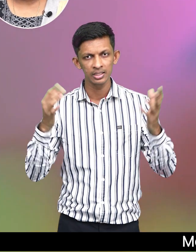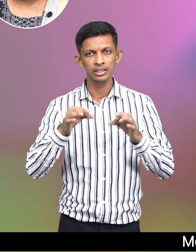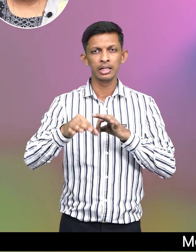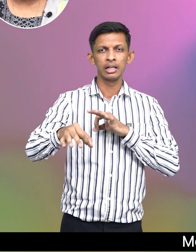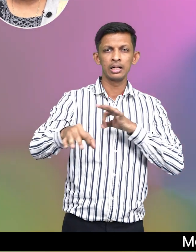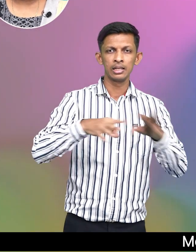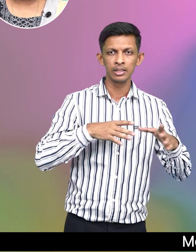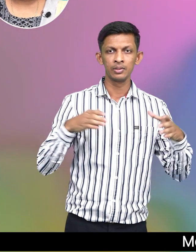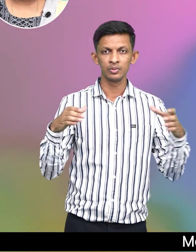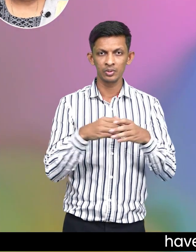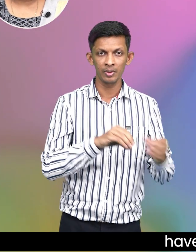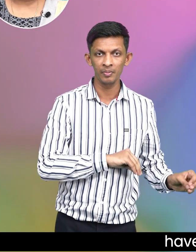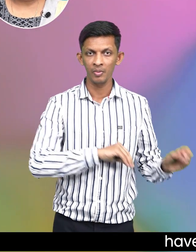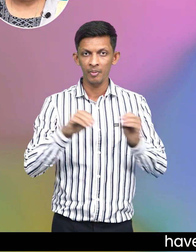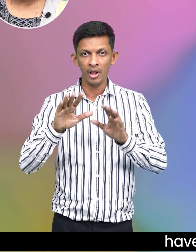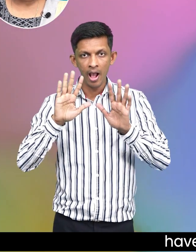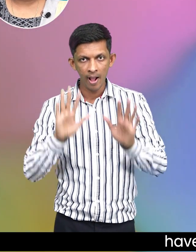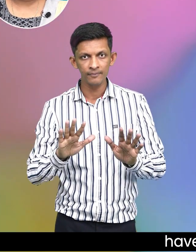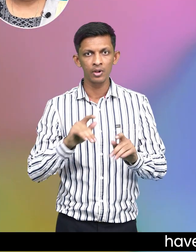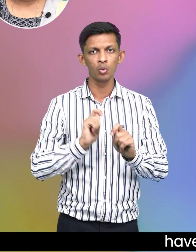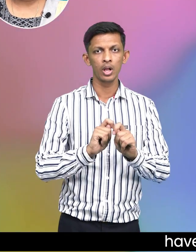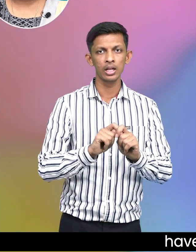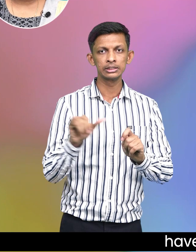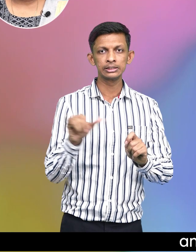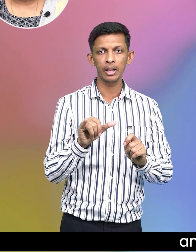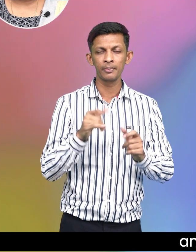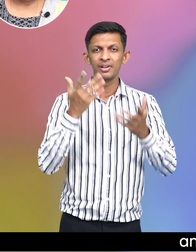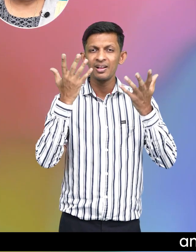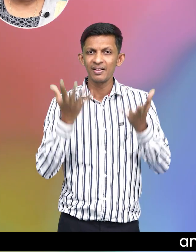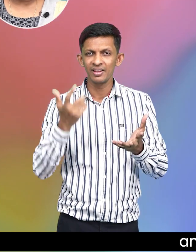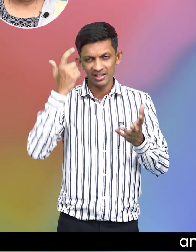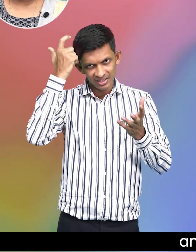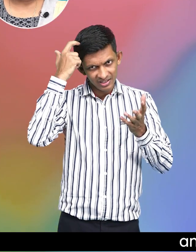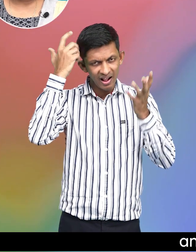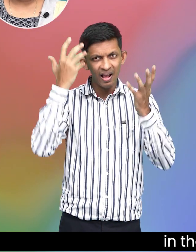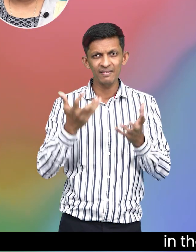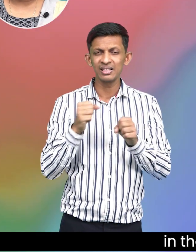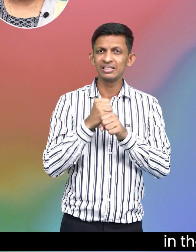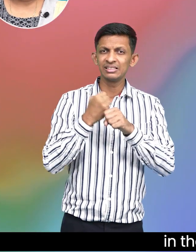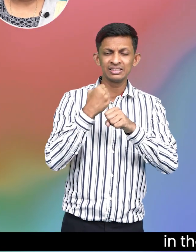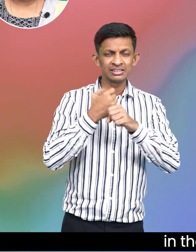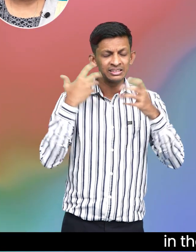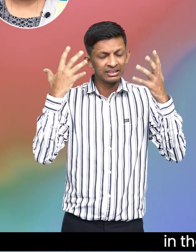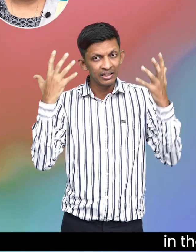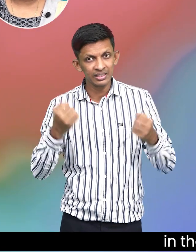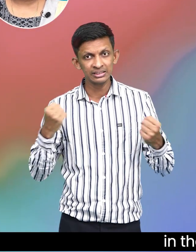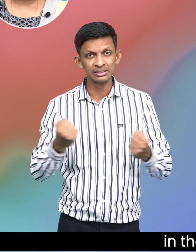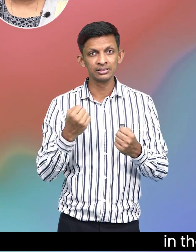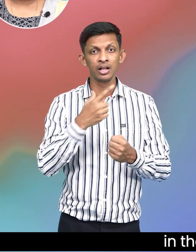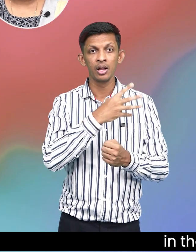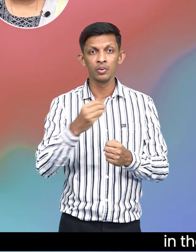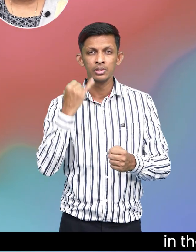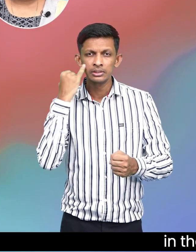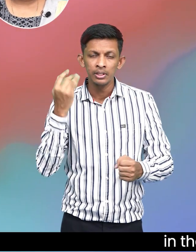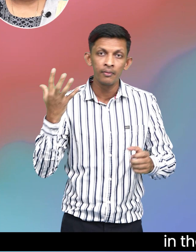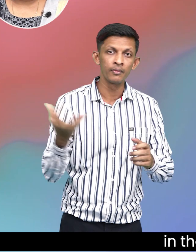Most urban migrants have to work as laborers and find employment in unorganized sector.